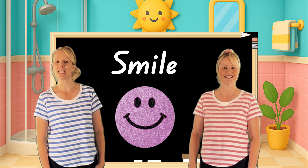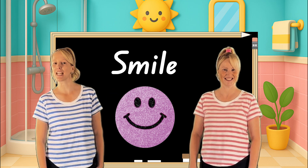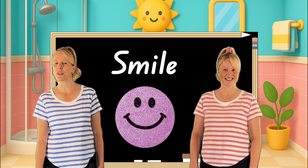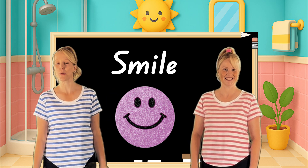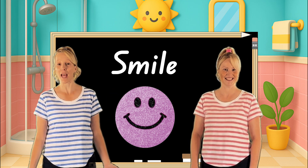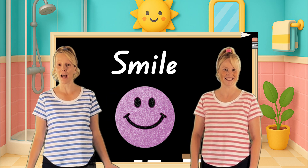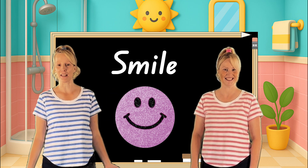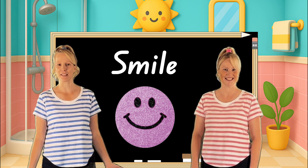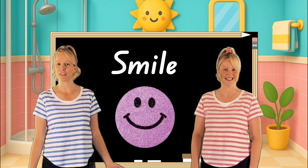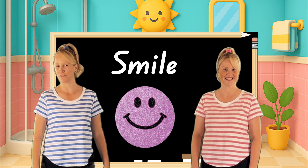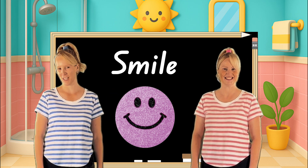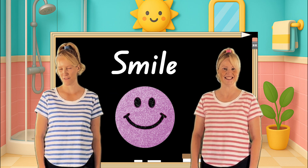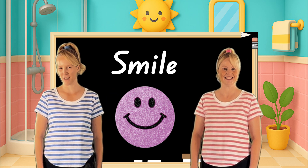together with us. Ready, friends?